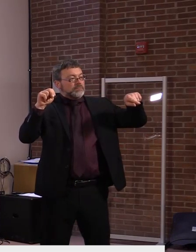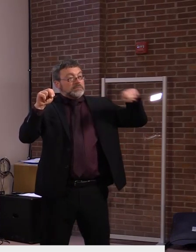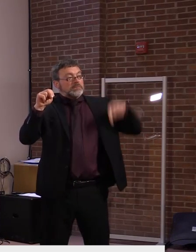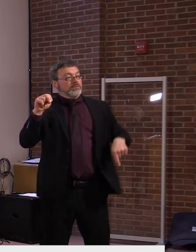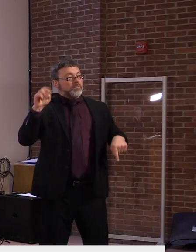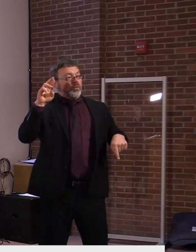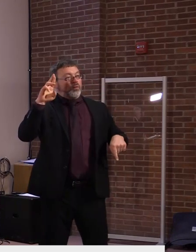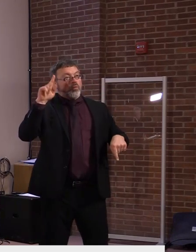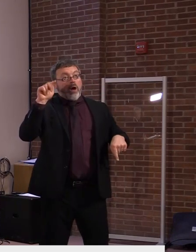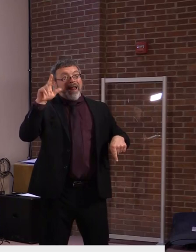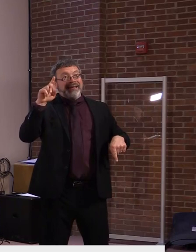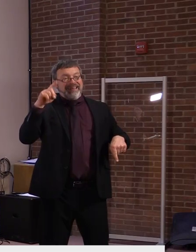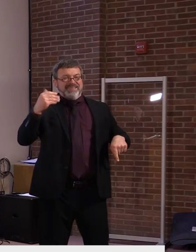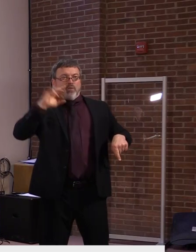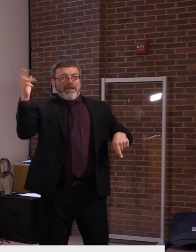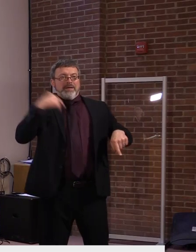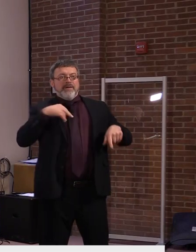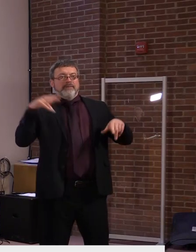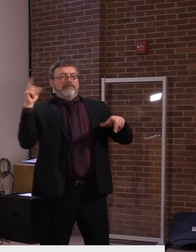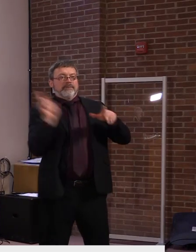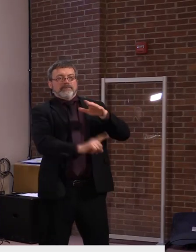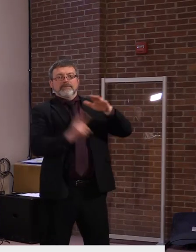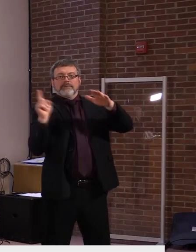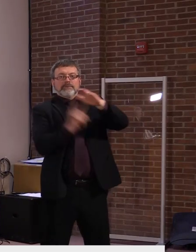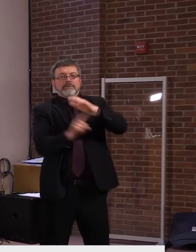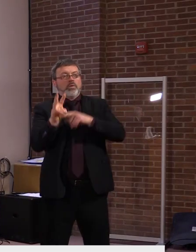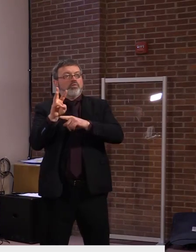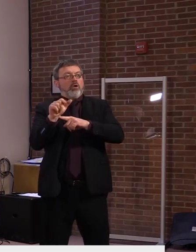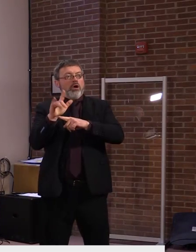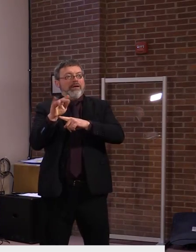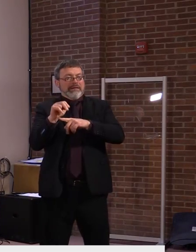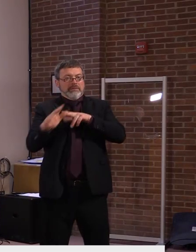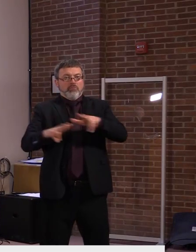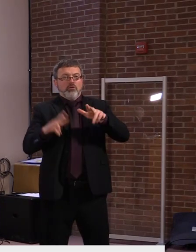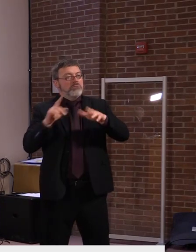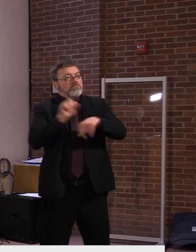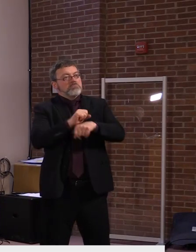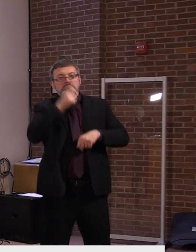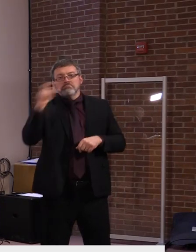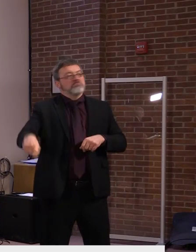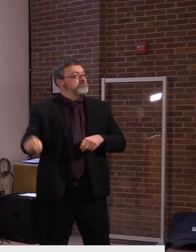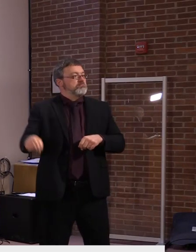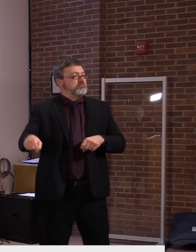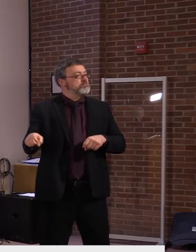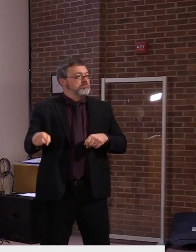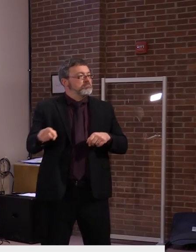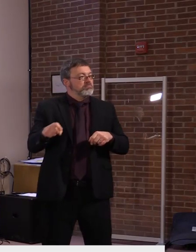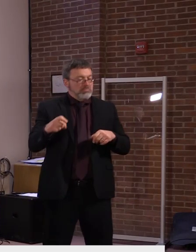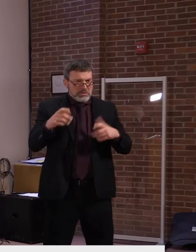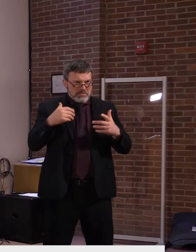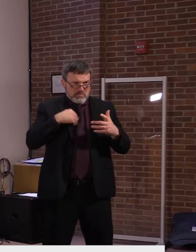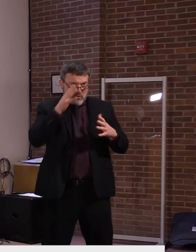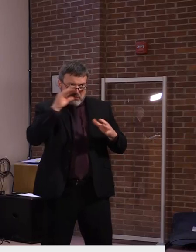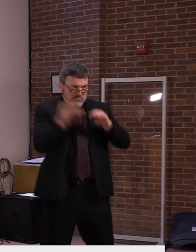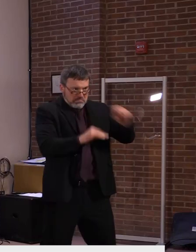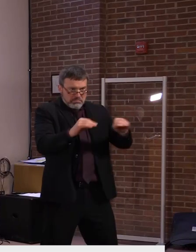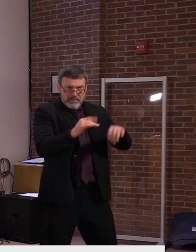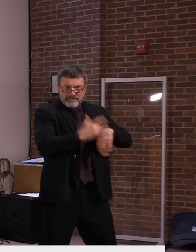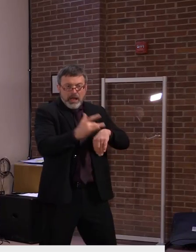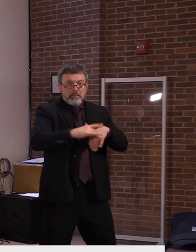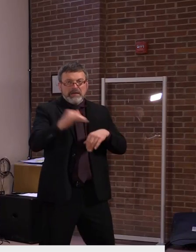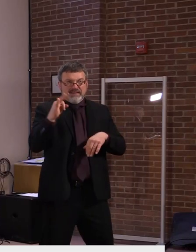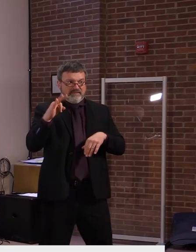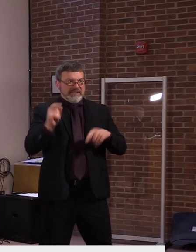will continue to monitor and add testing where necessary. Holiday testing has given us a